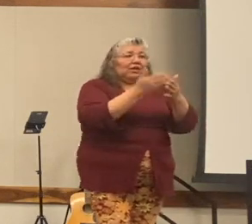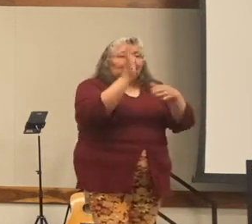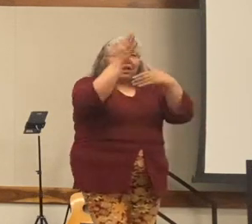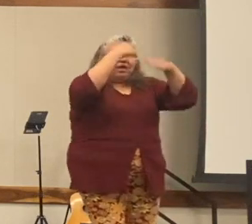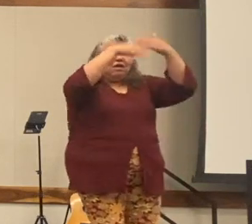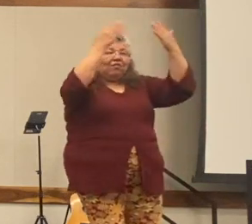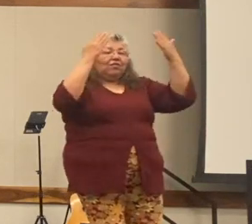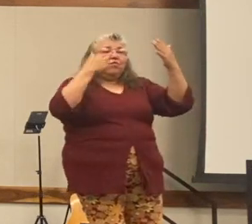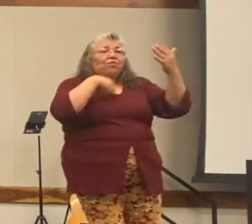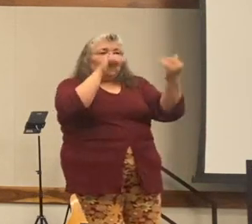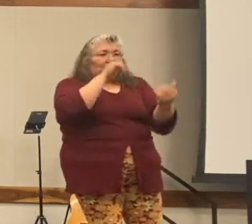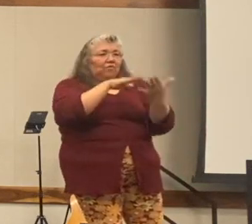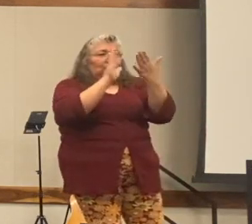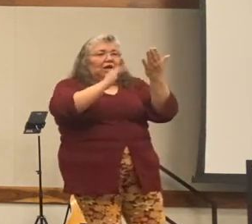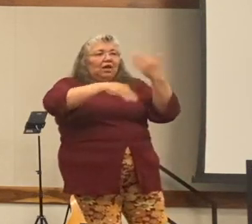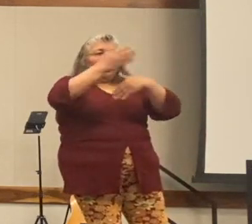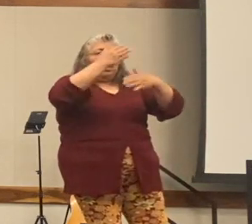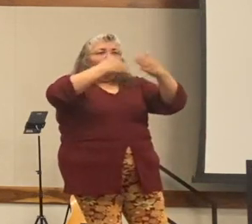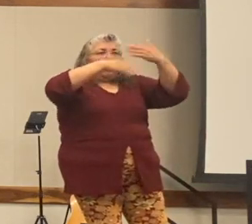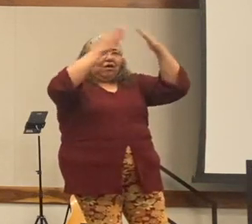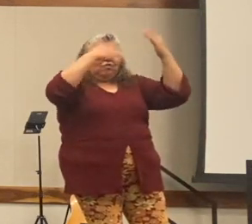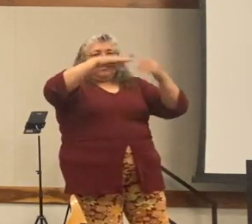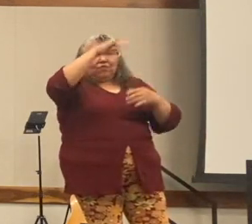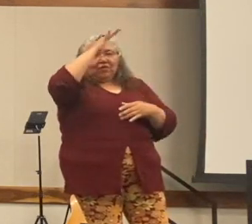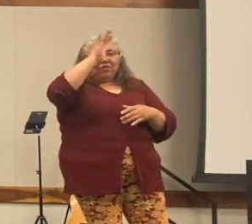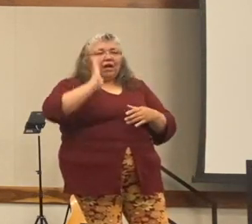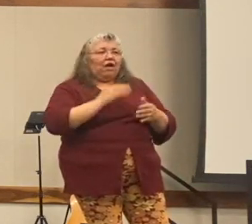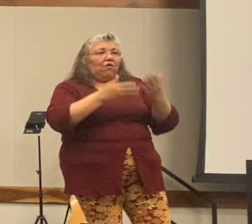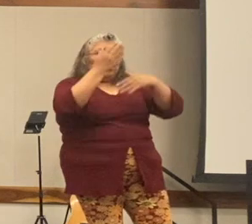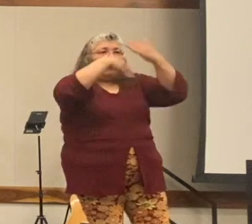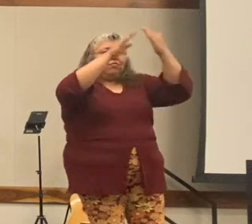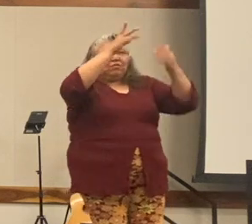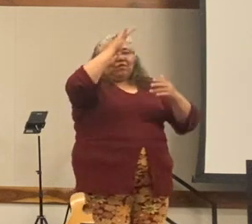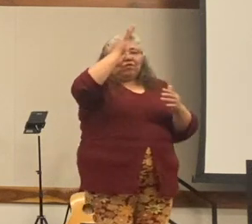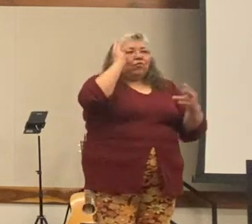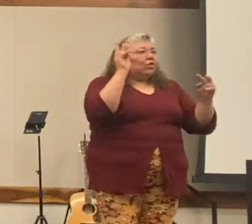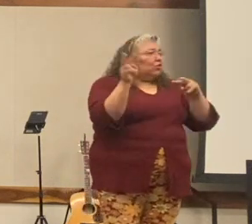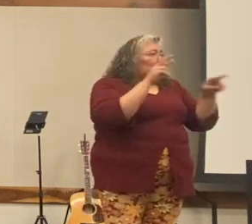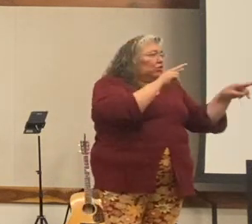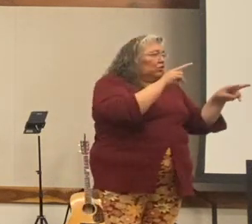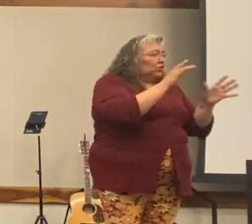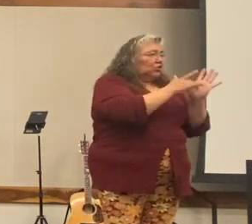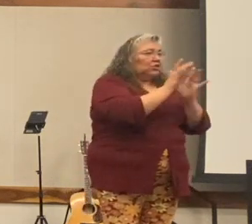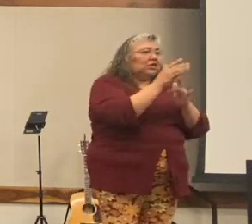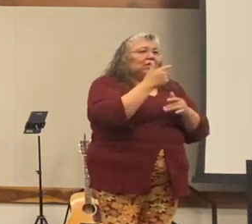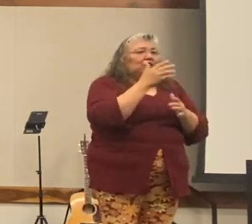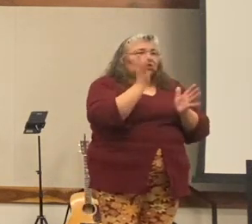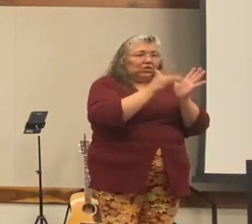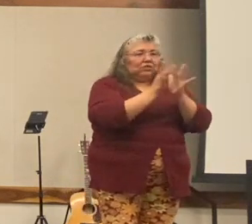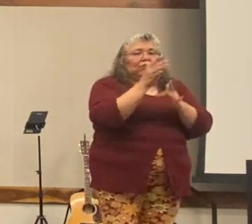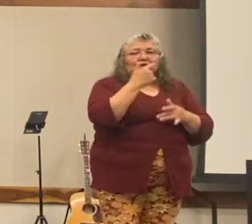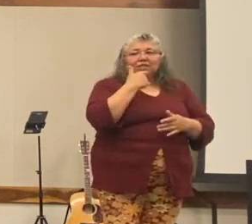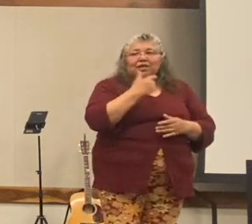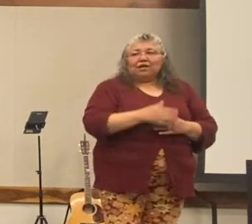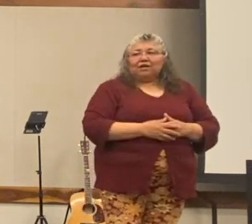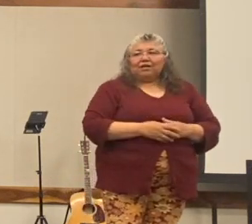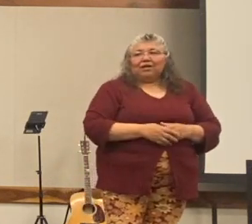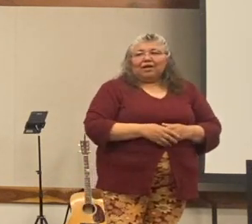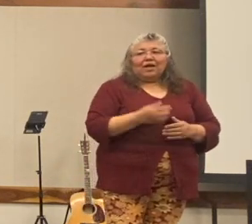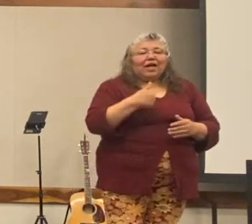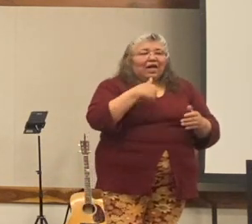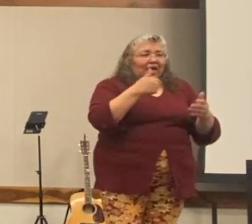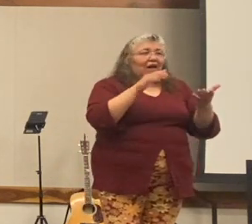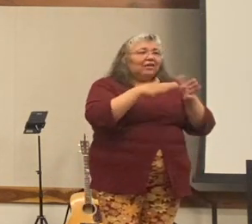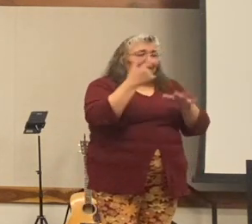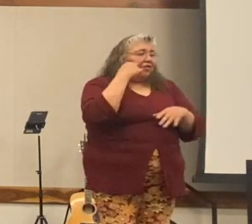are face to face with our Heavenly Father will look to Jesus. And Jesus will say, I died for